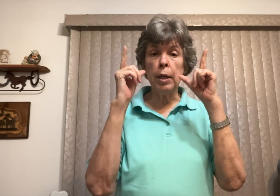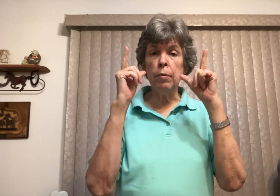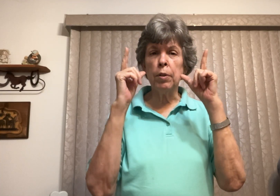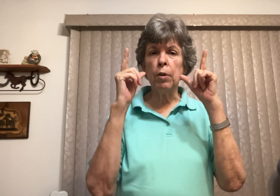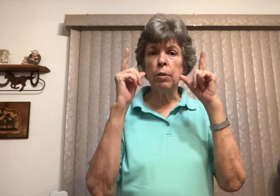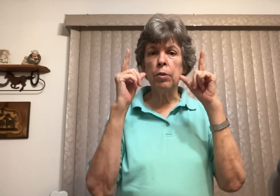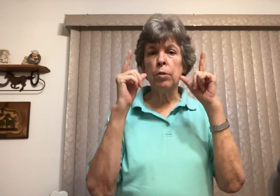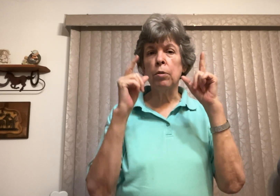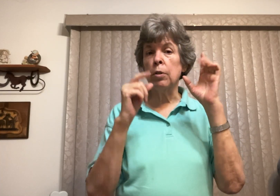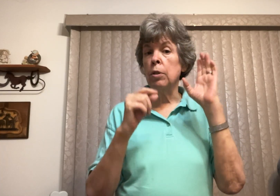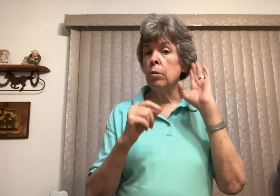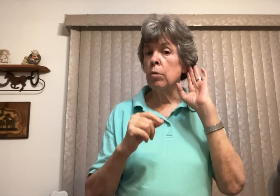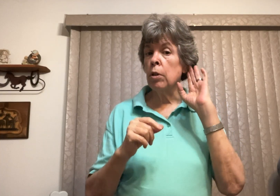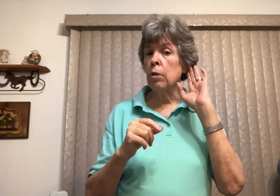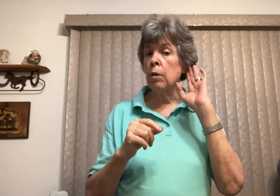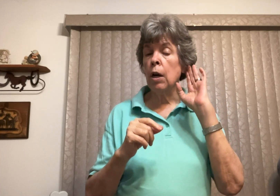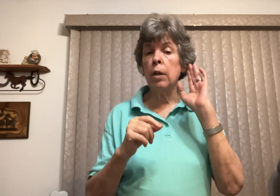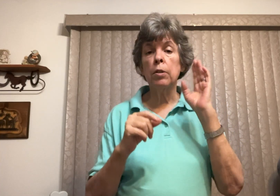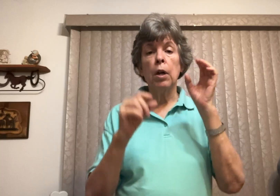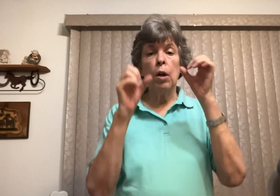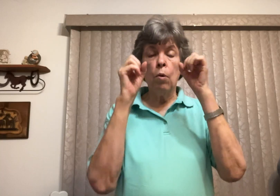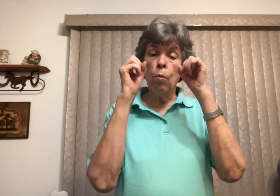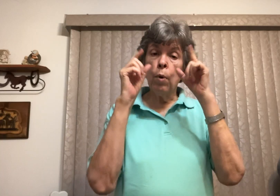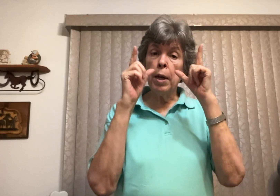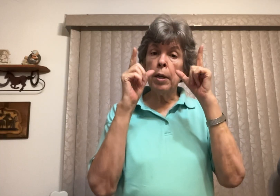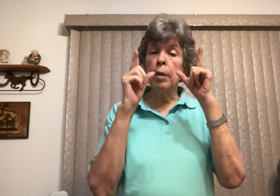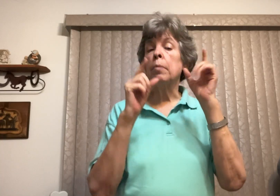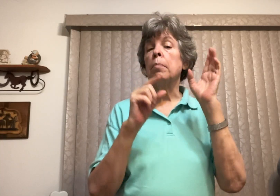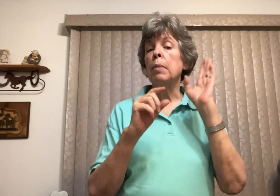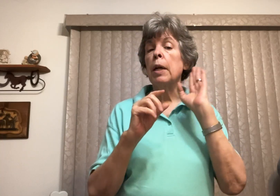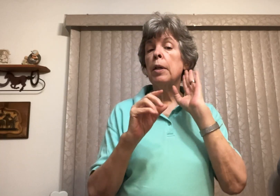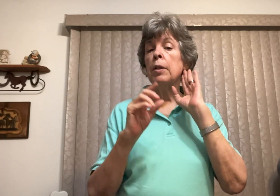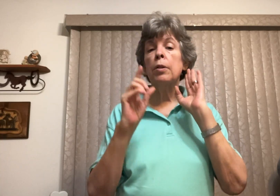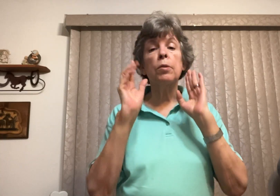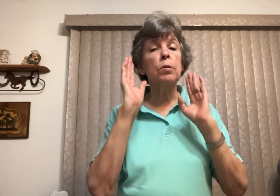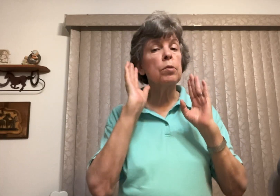even though it's your ears, not your eyes. Wake my ears